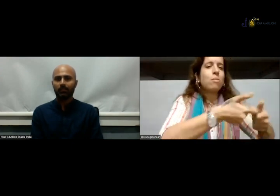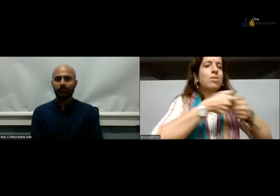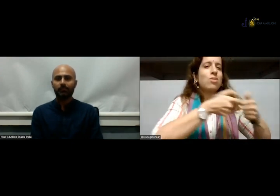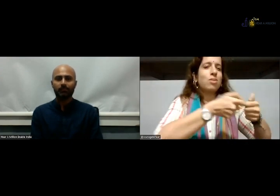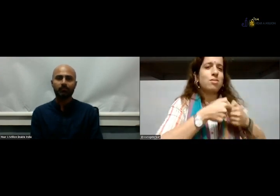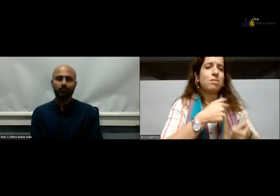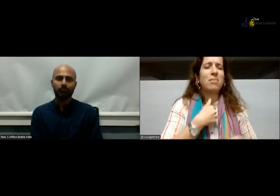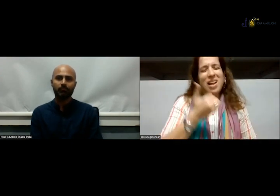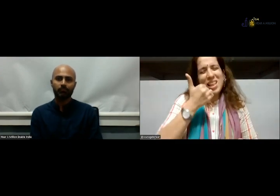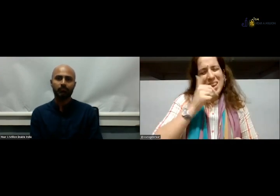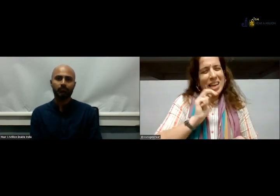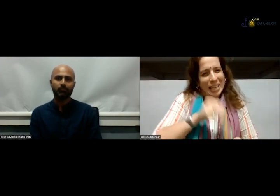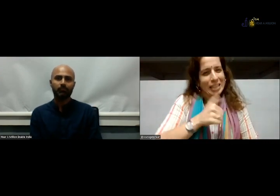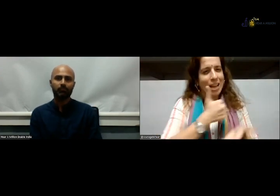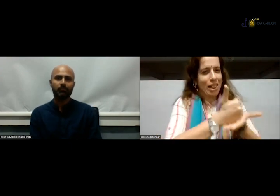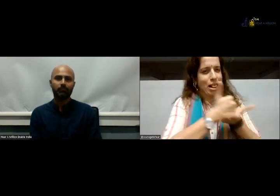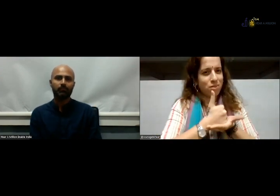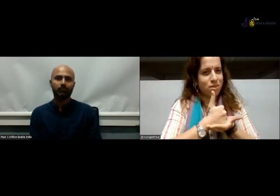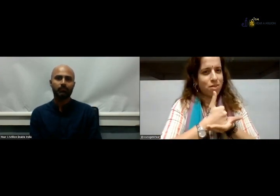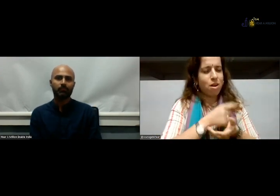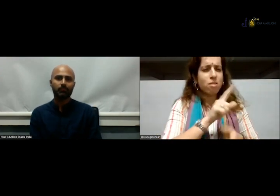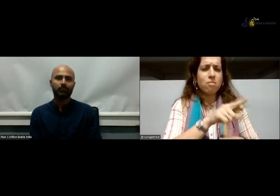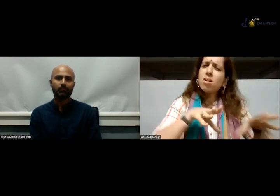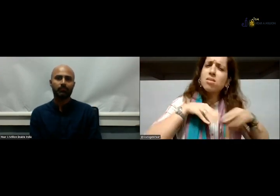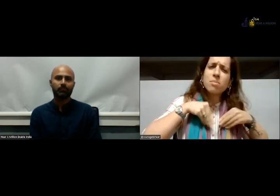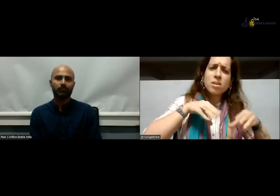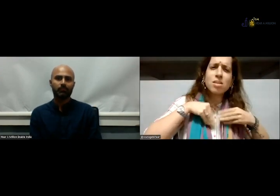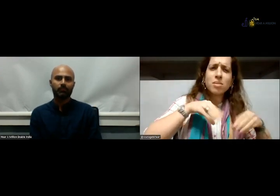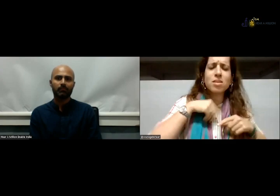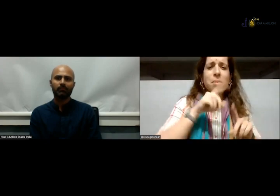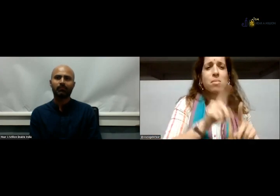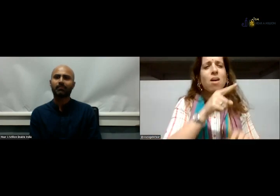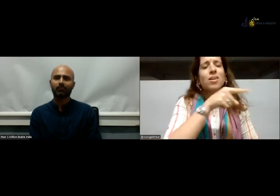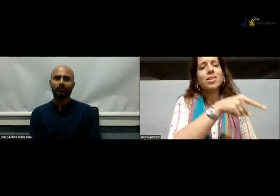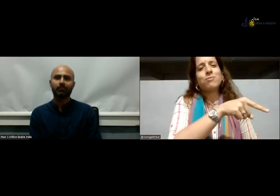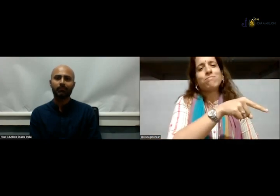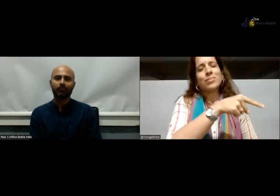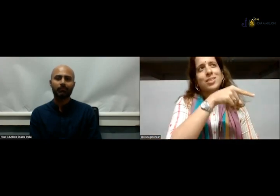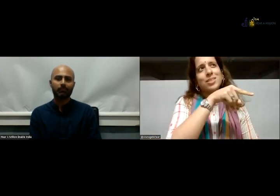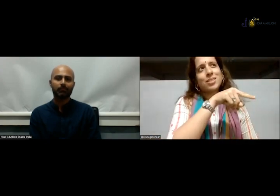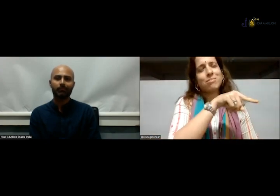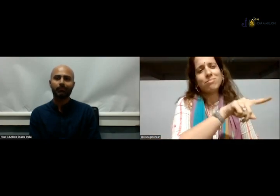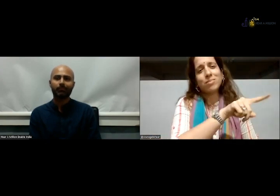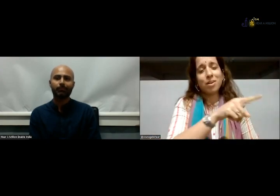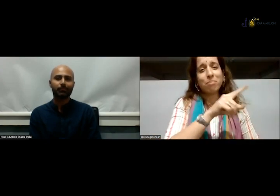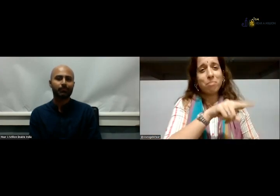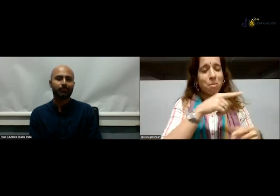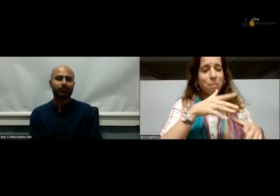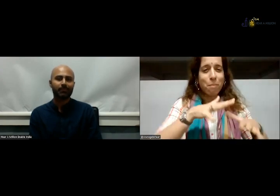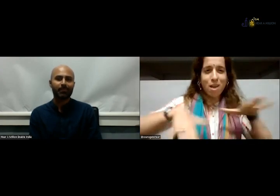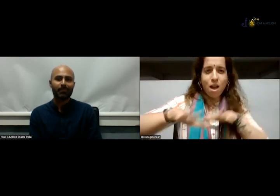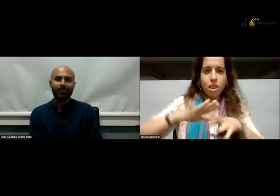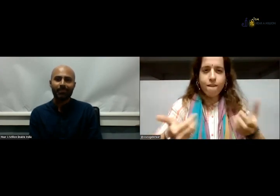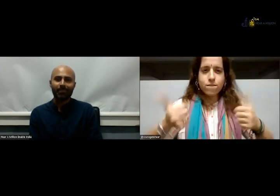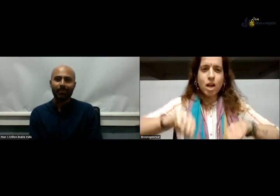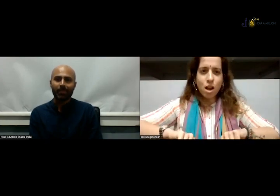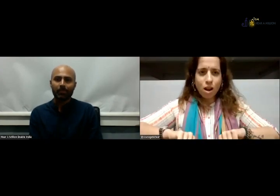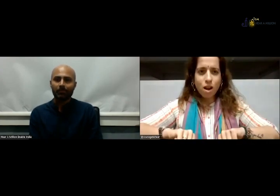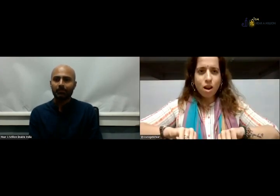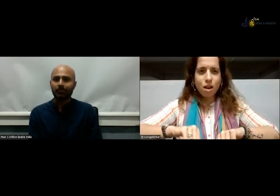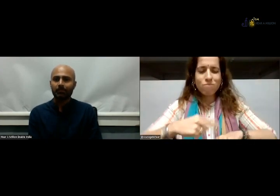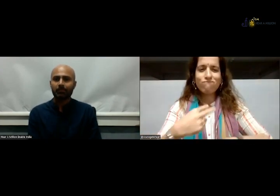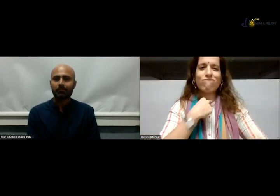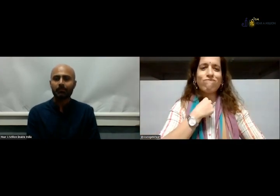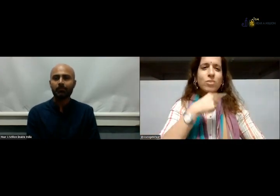When Sudamini was with all of us, we texted each other, and she always used to accept my